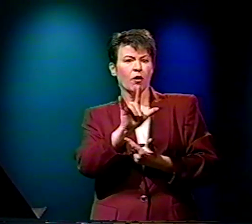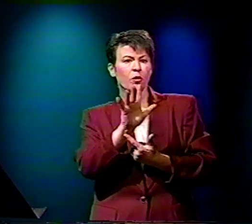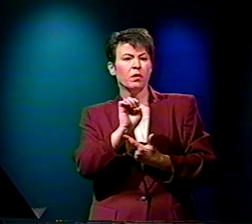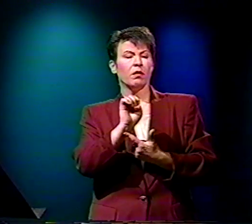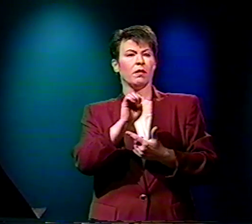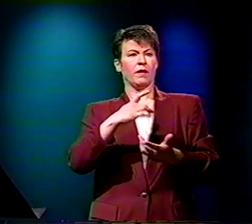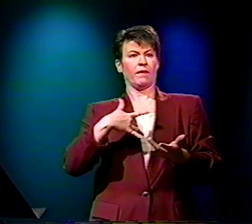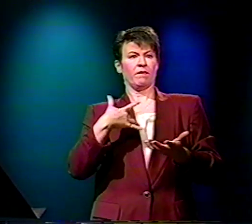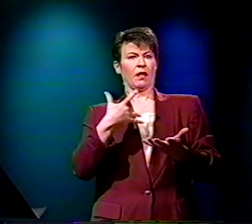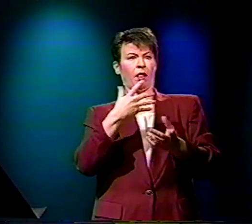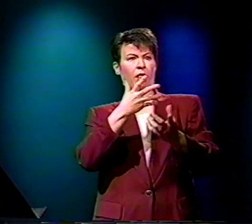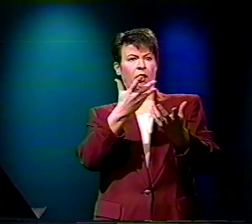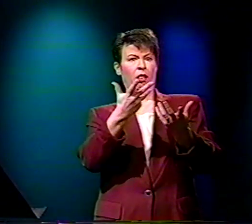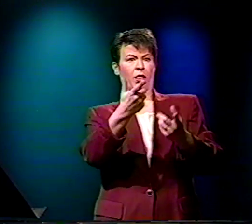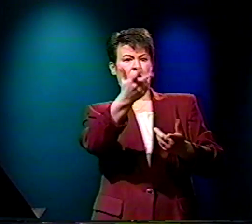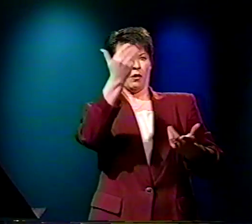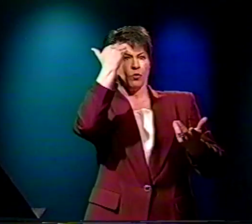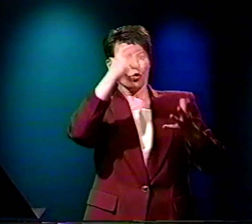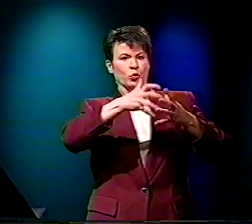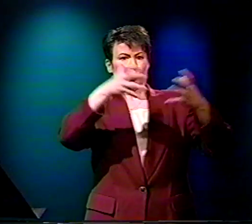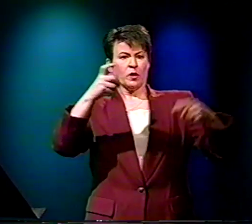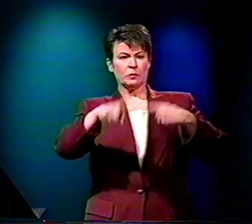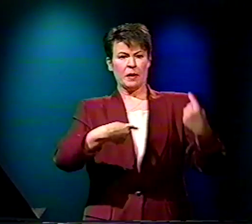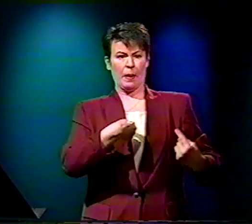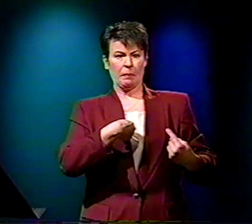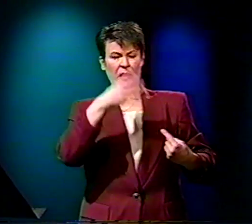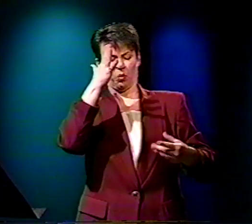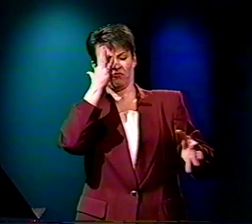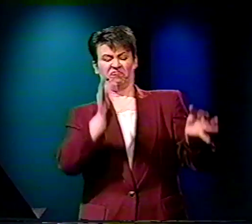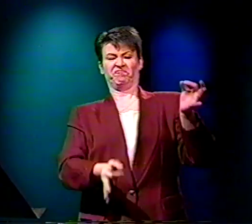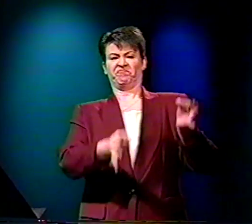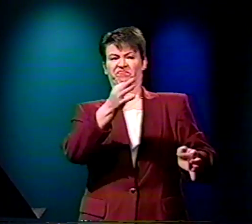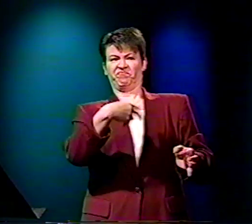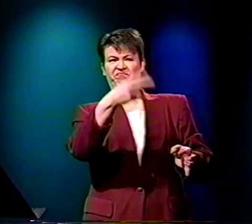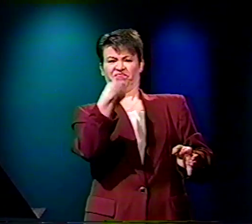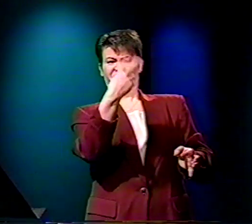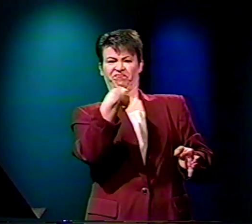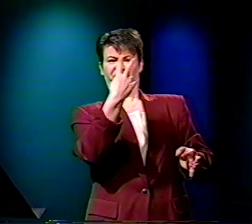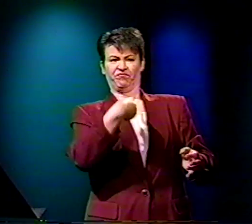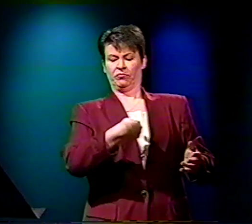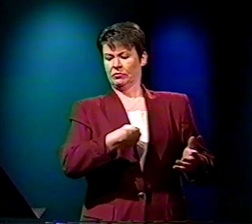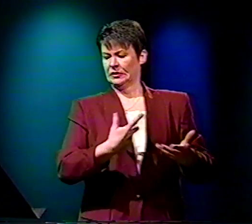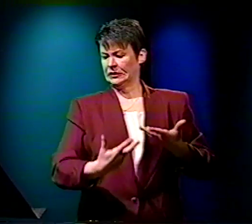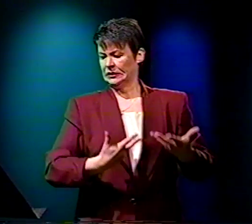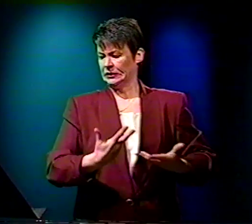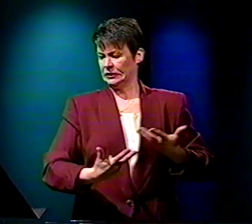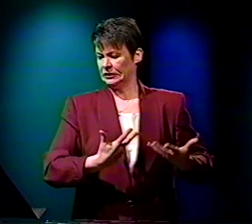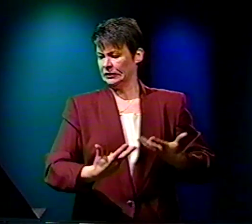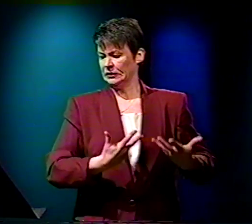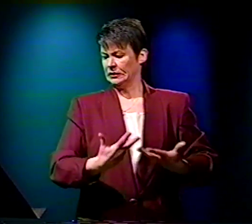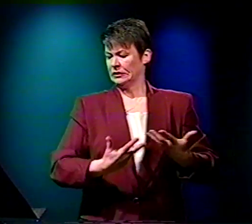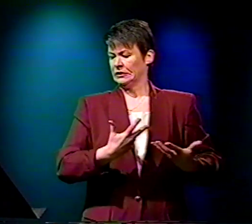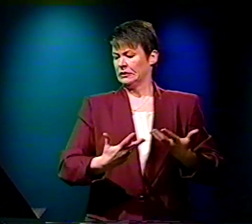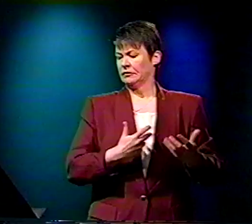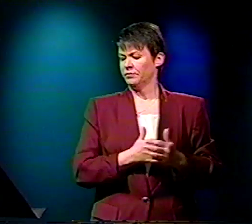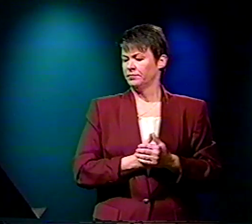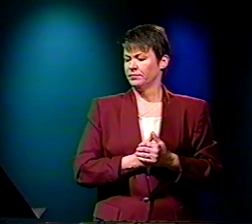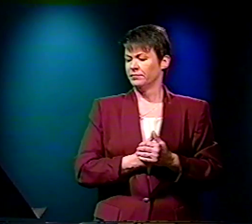control, and a feeling of vulnerability. And the fact that they feel that interpreters know too much about me and that they will judge me, ultimately.